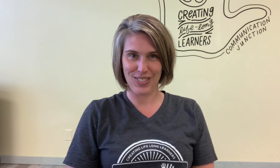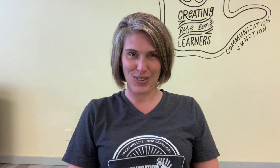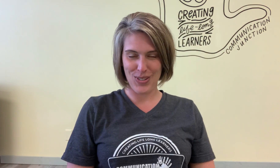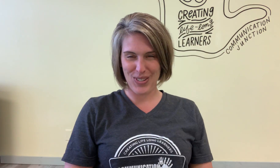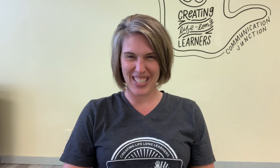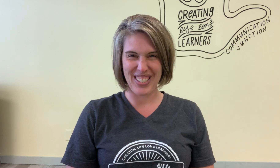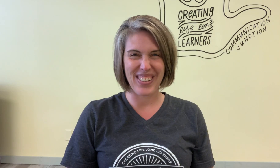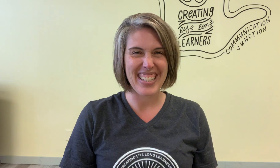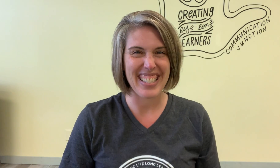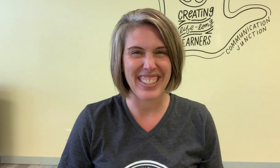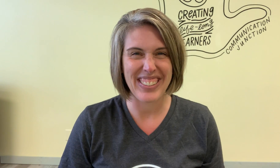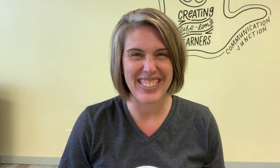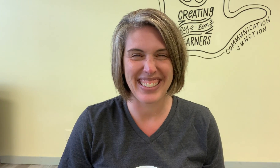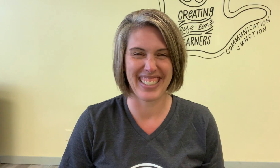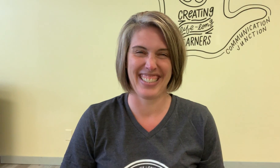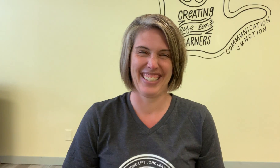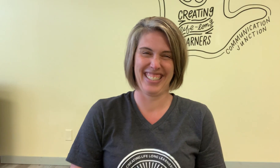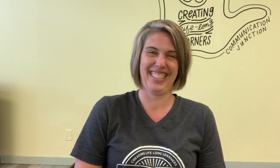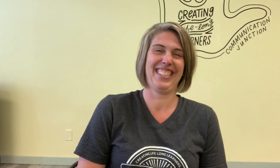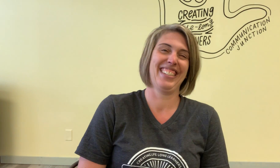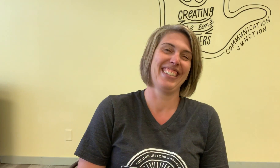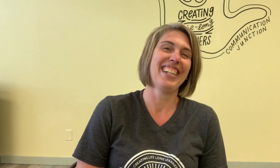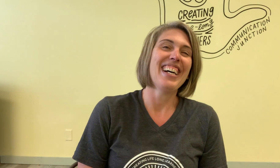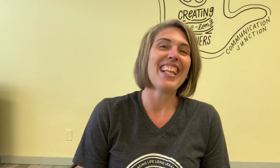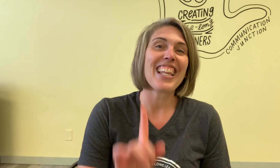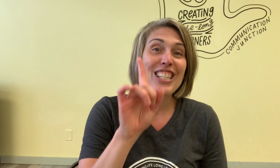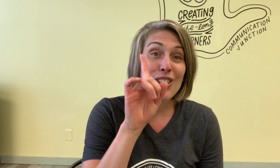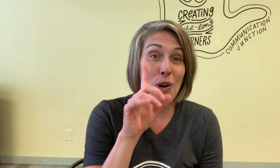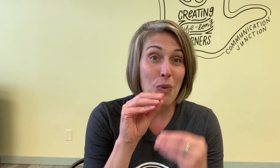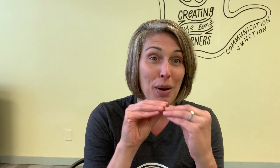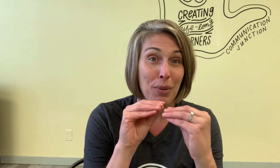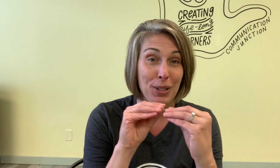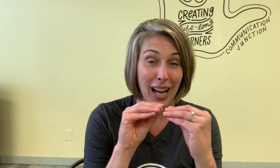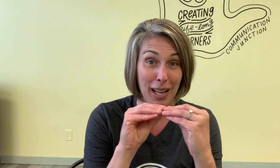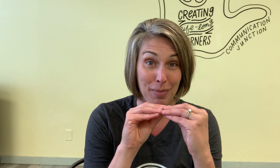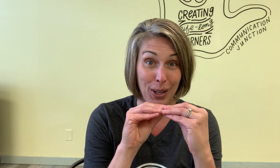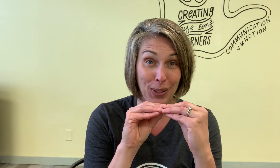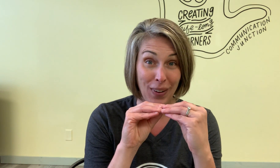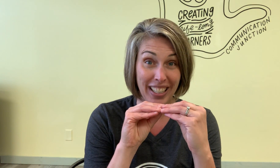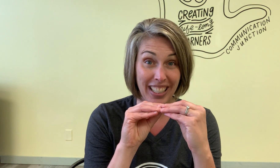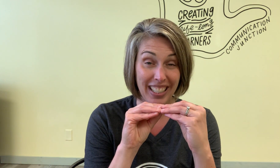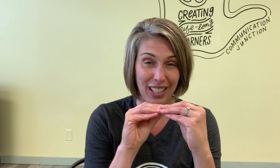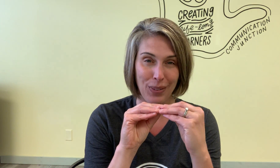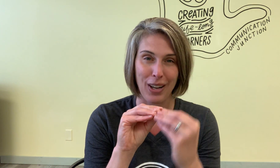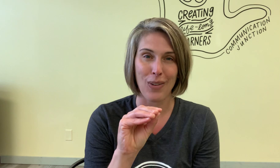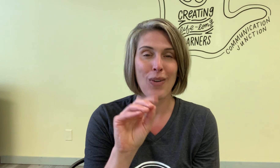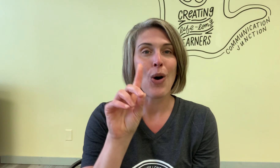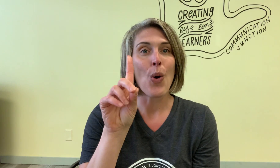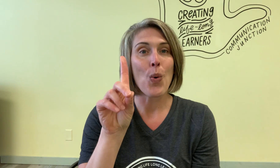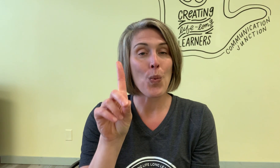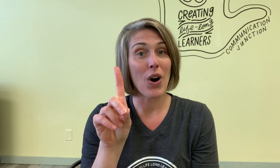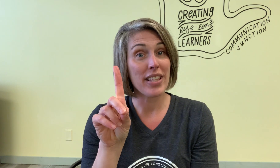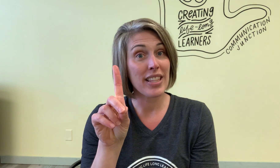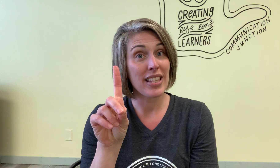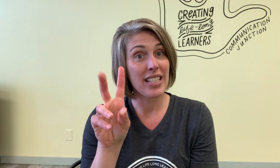around. Ooh, did you get tickled? Let's do it one more time. Are you ready? 1